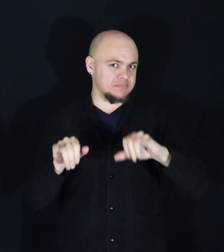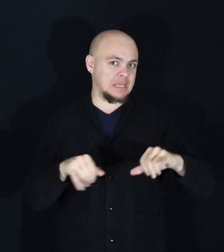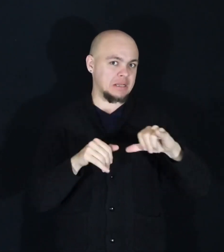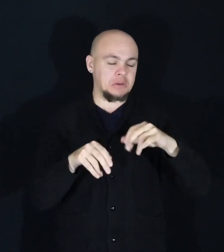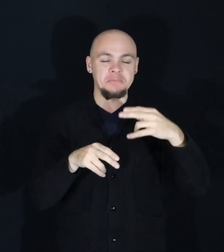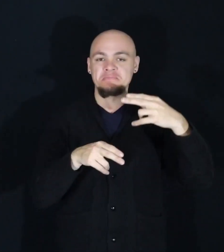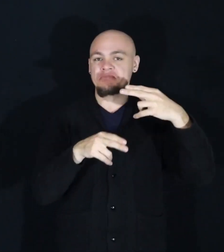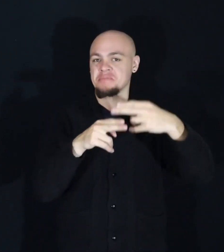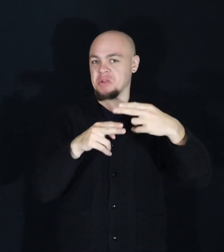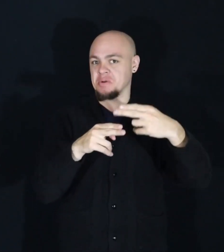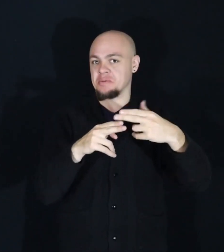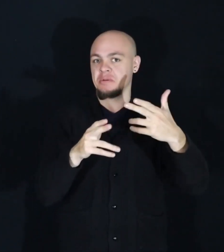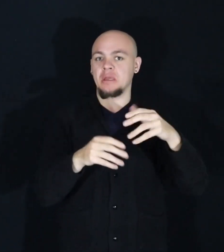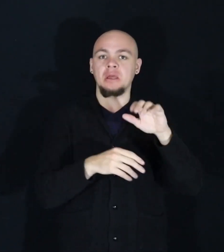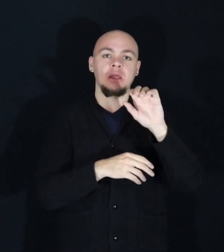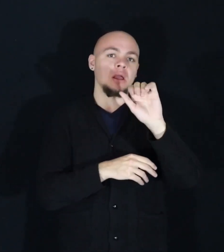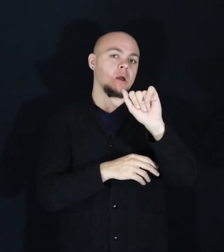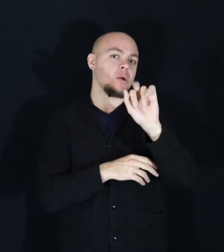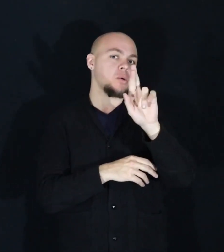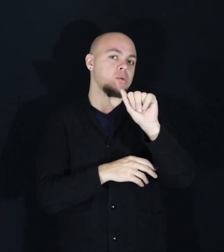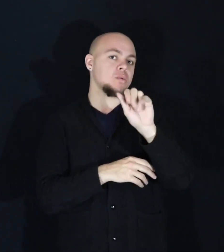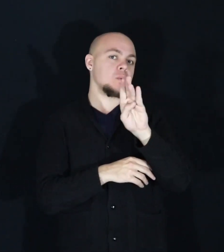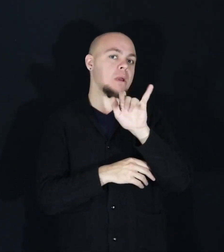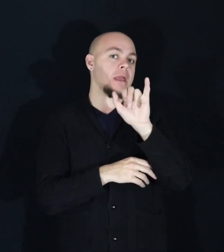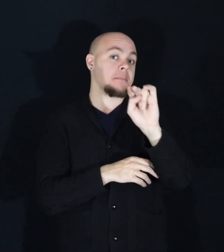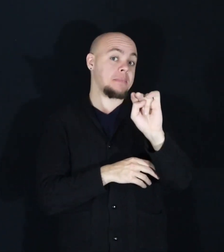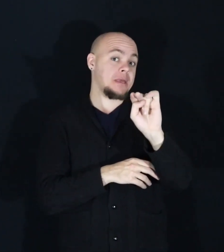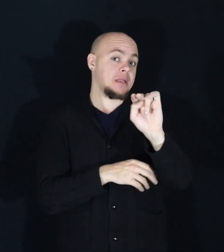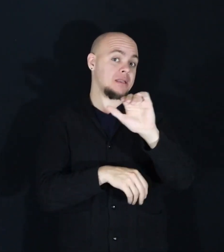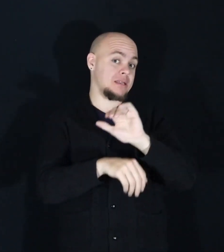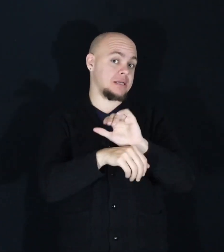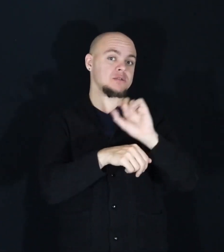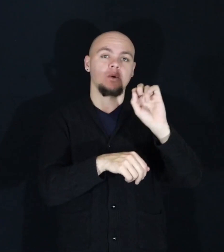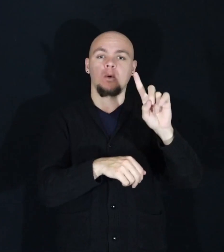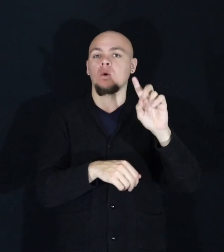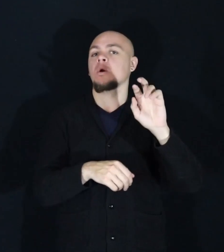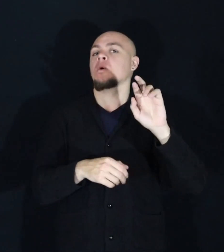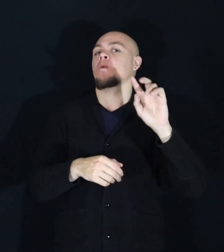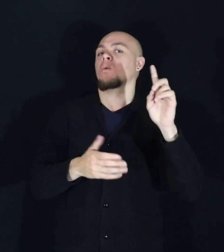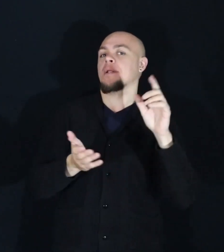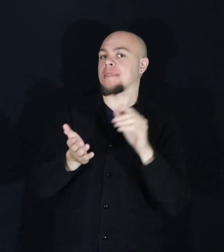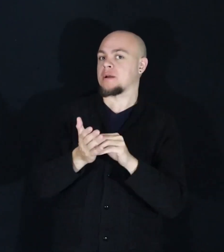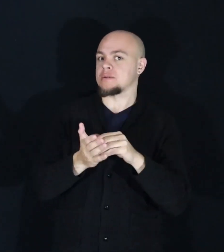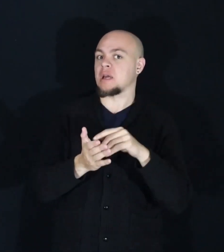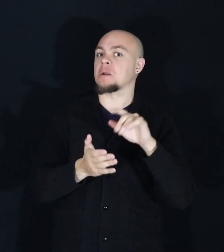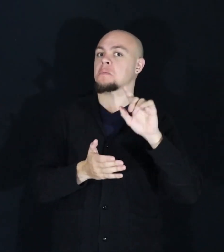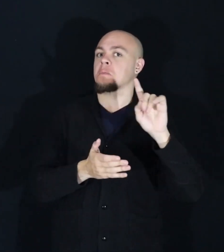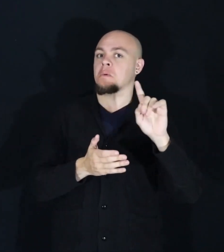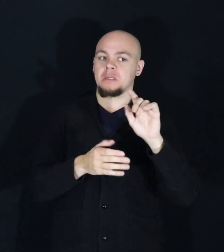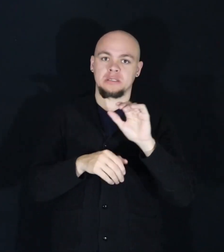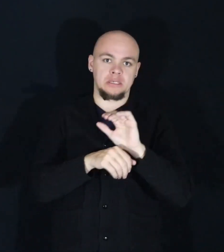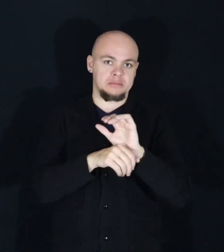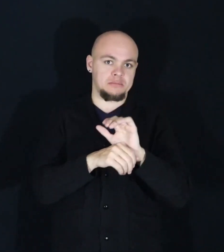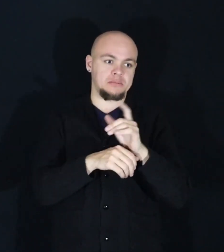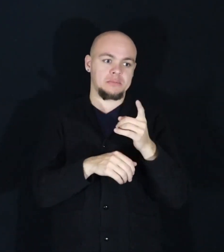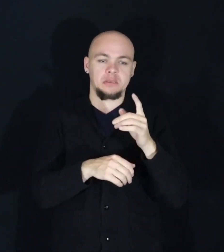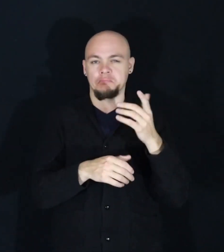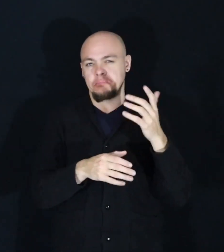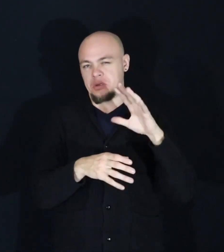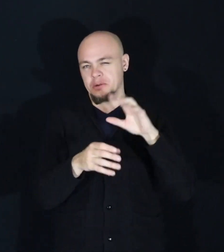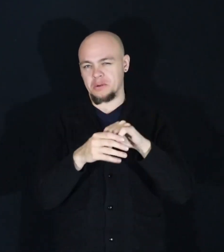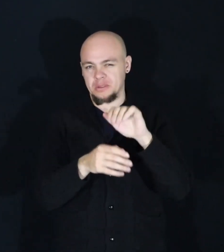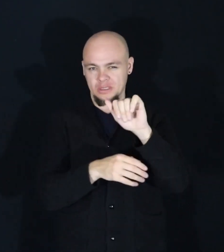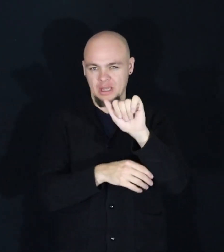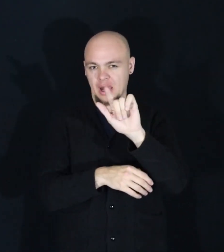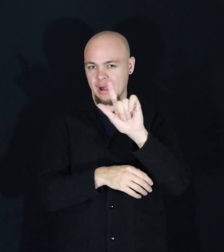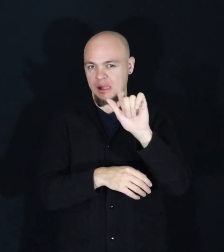to as The Arabian Nights or 1001 Nights, which includes the story of Aladdin, in case you didn't know. Yeah, so in